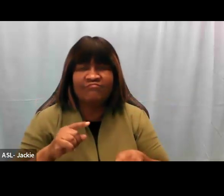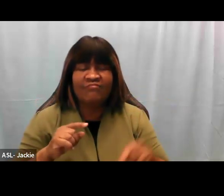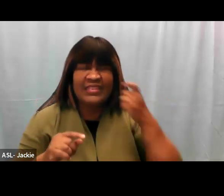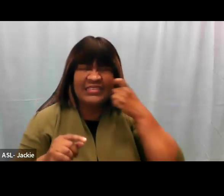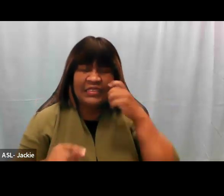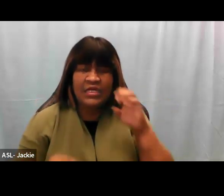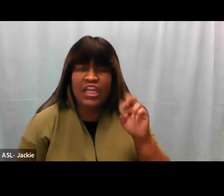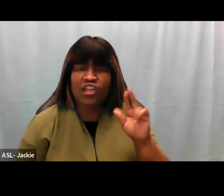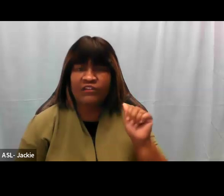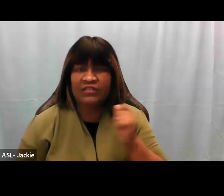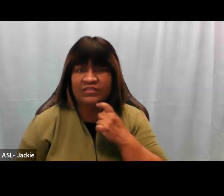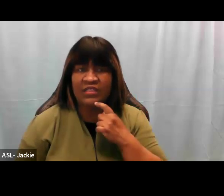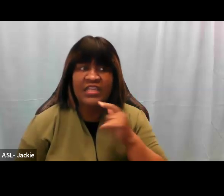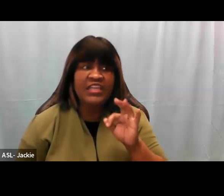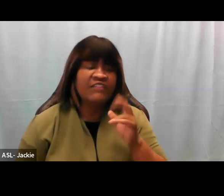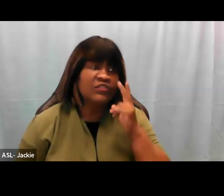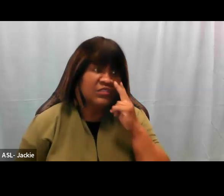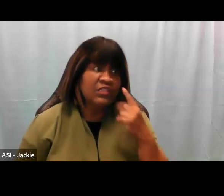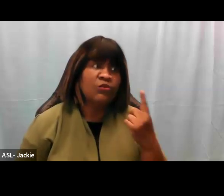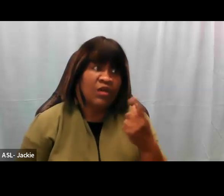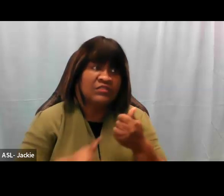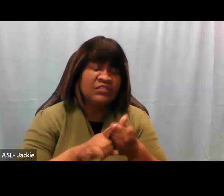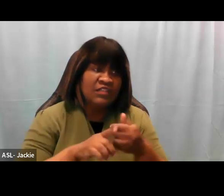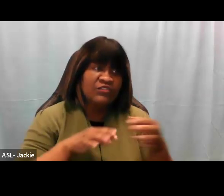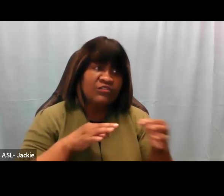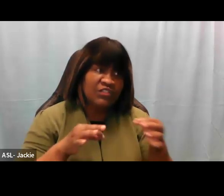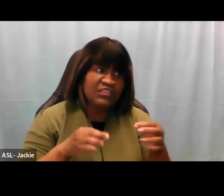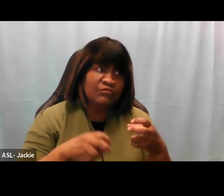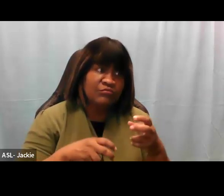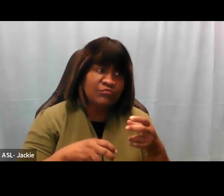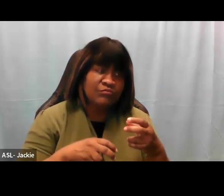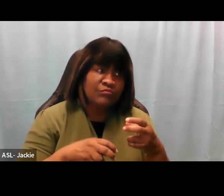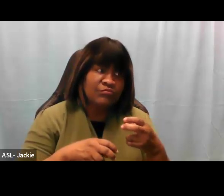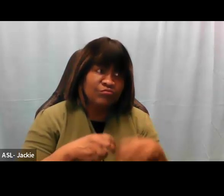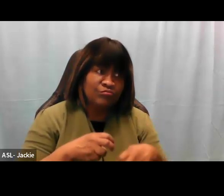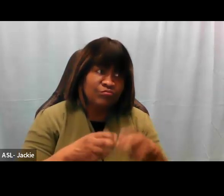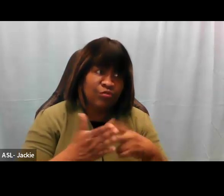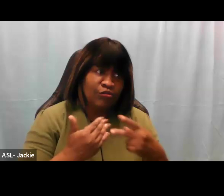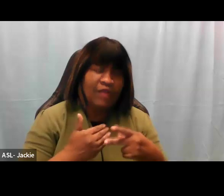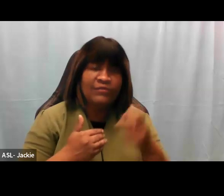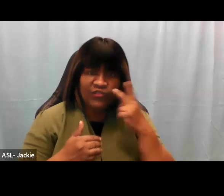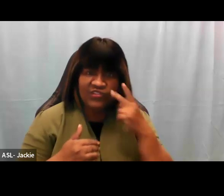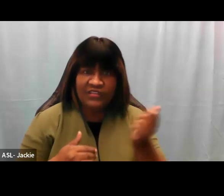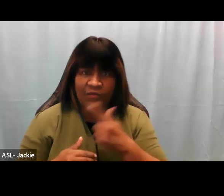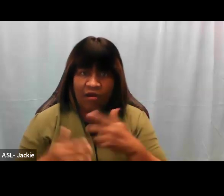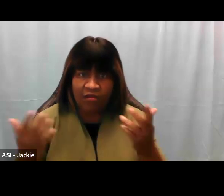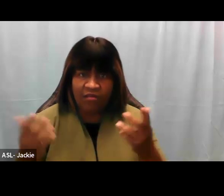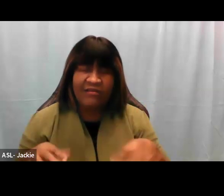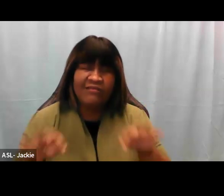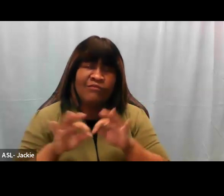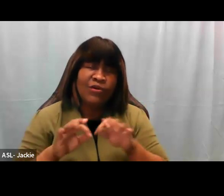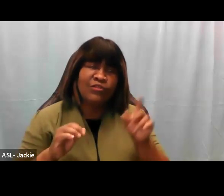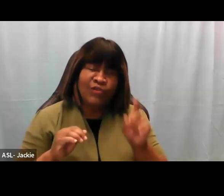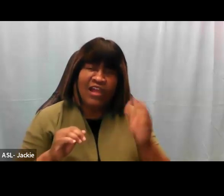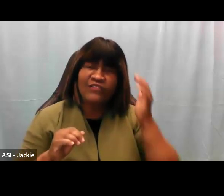mentioned, if you've seen one self-direction program, you've seen one self-direction program. So to be able to transition somebody, you really have to